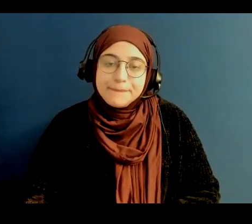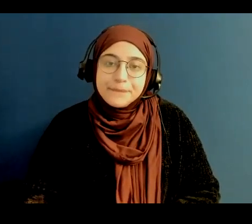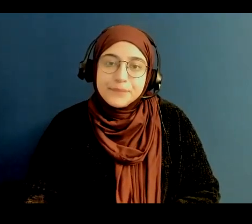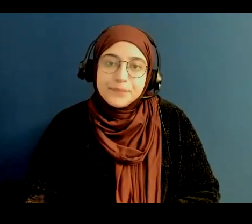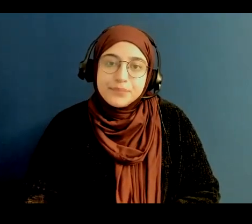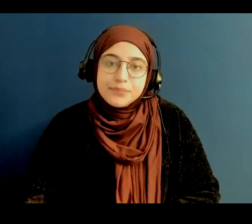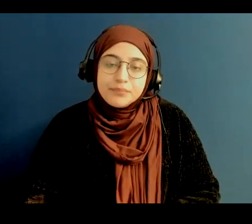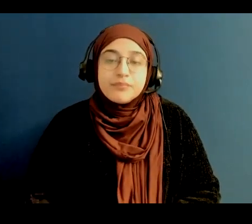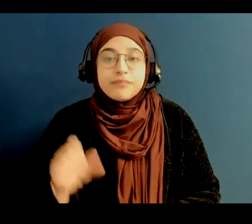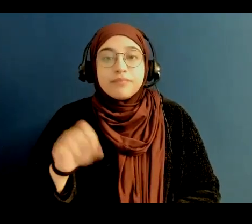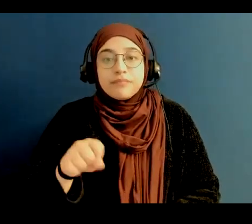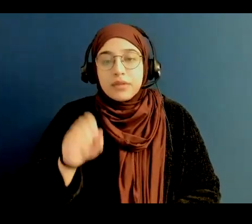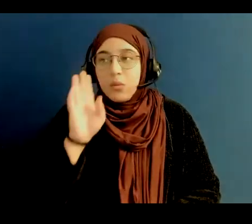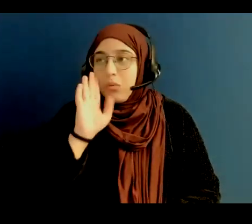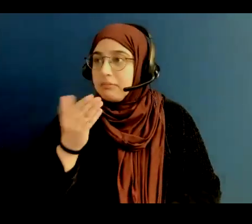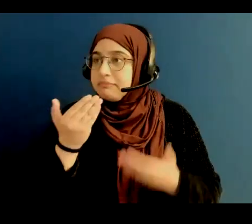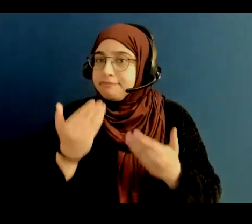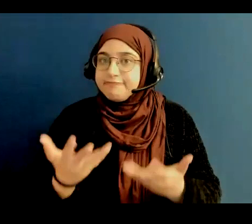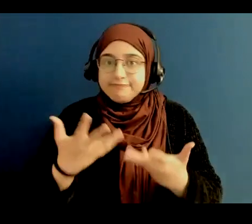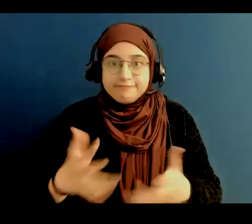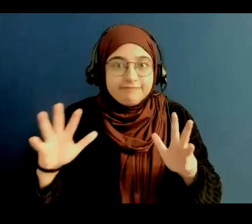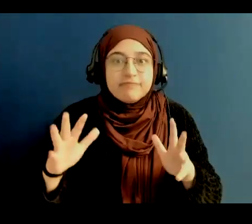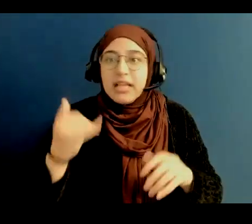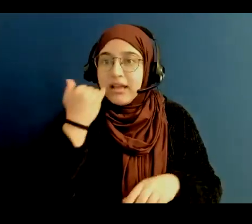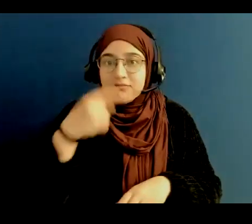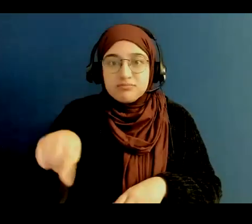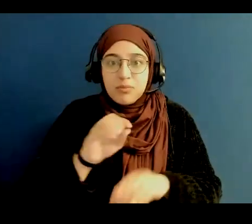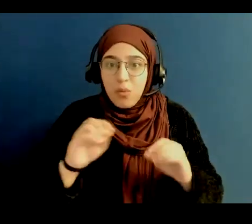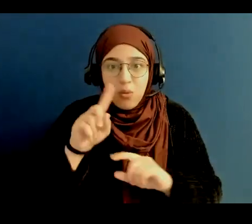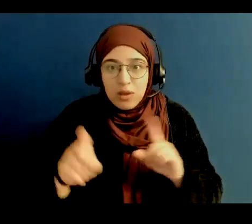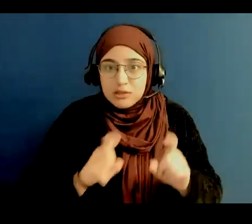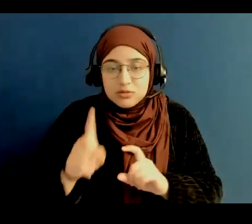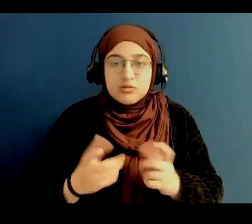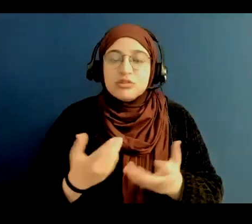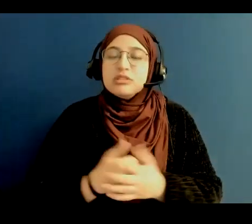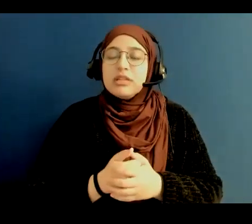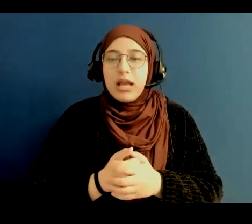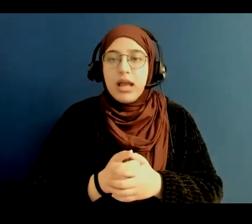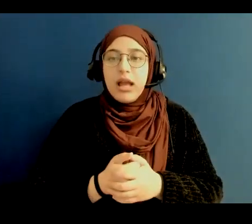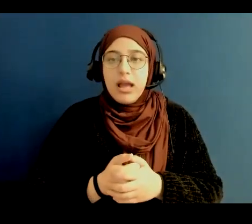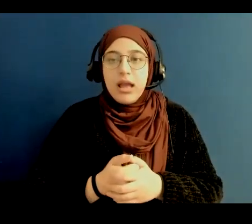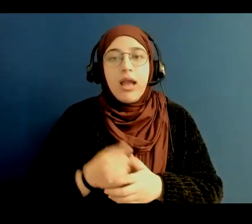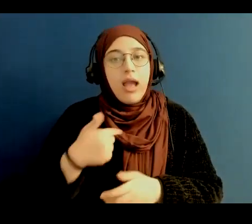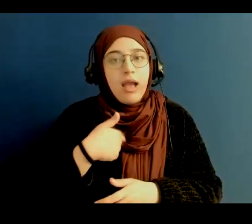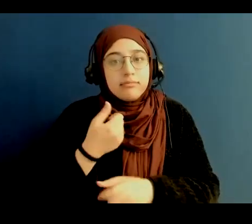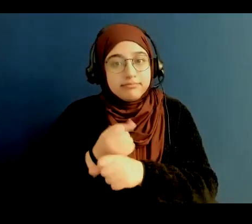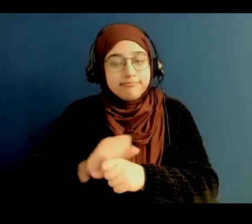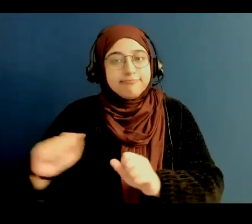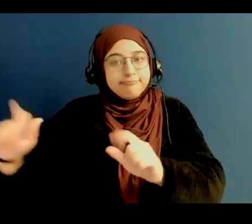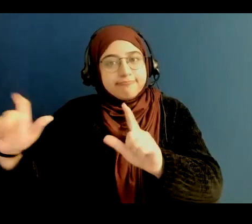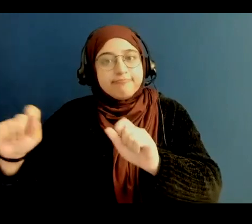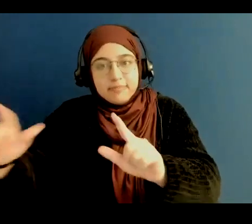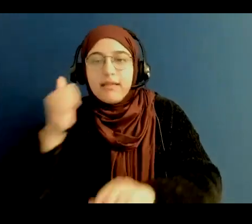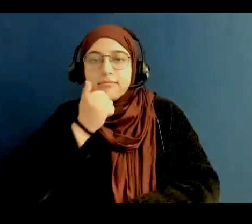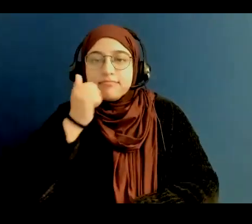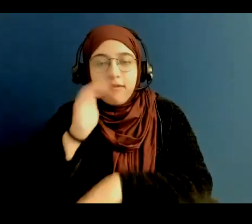Yeah, so inshallah, we'll conclude it there if there are no questions. I make daily videos on my social medias where